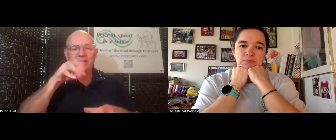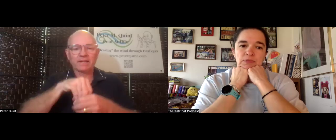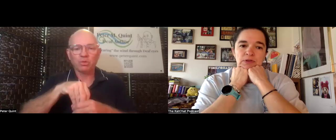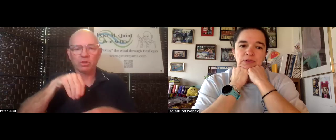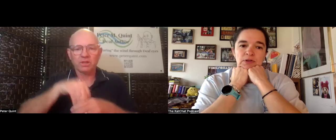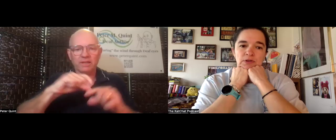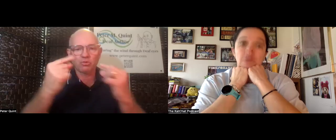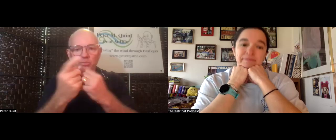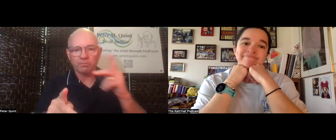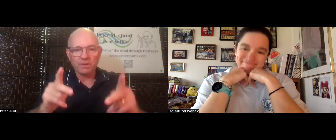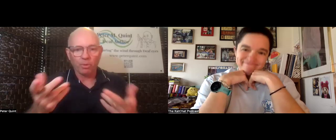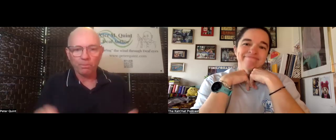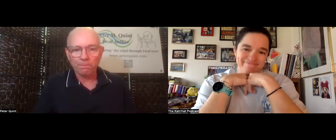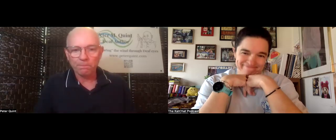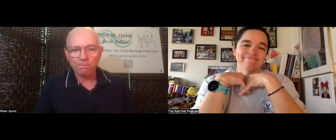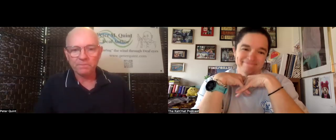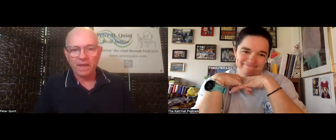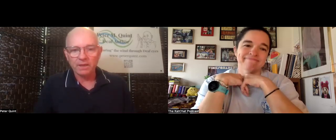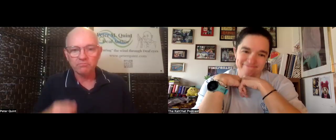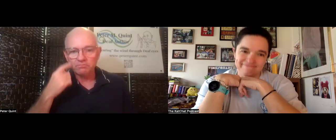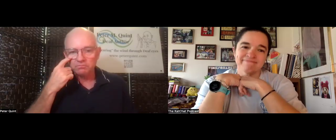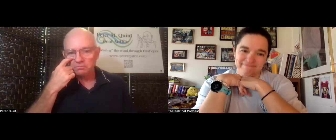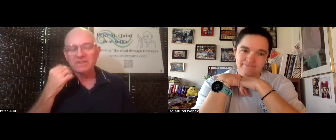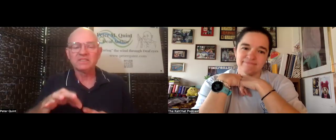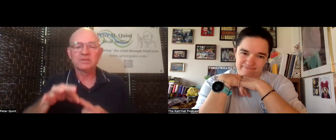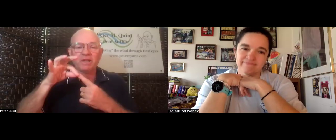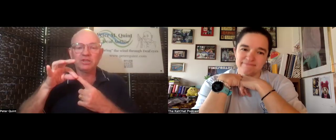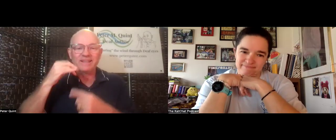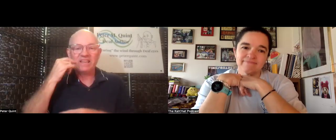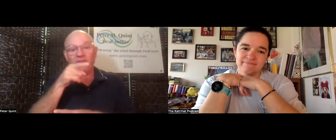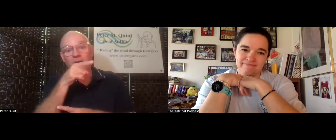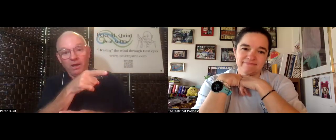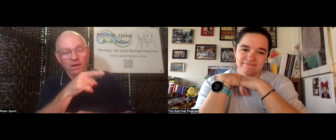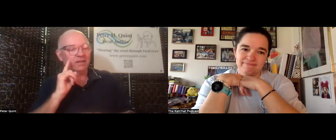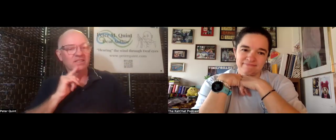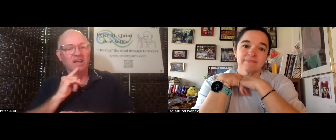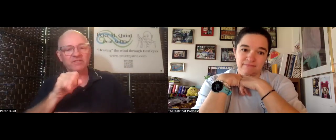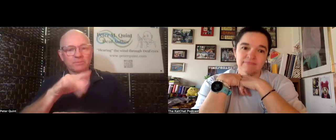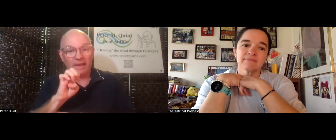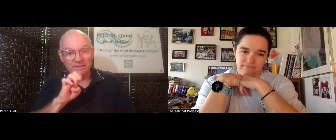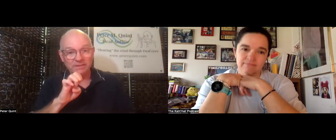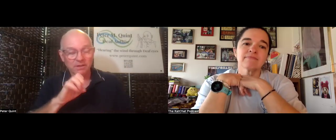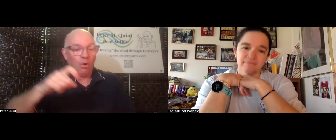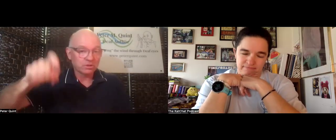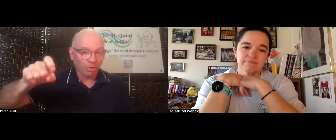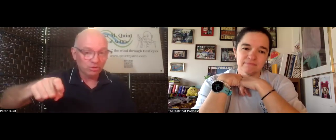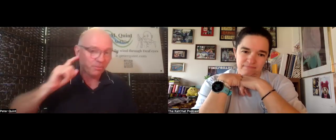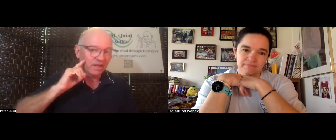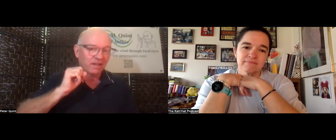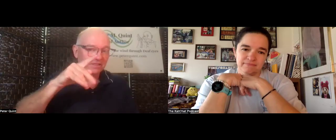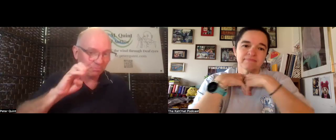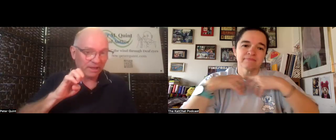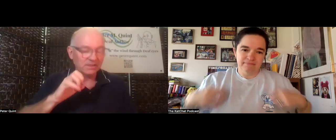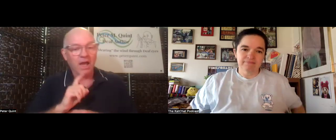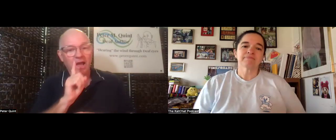not being included in groups of people, okay? Especially if the deaf space supposed to